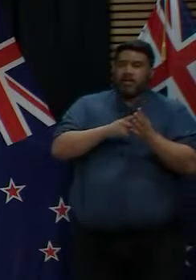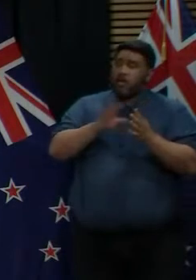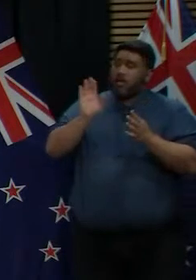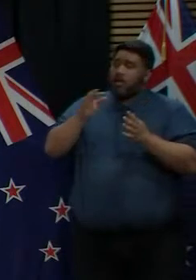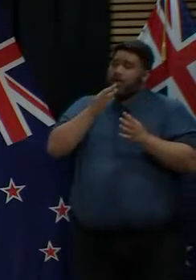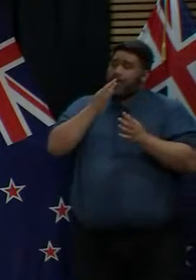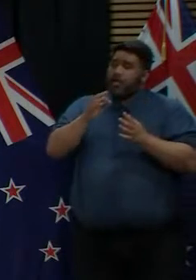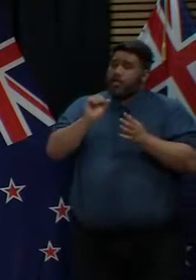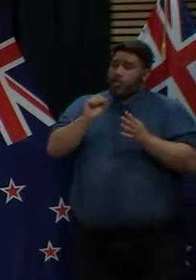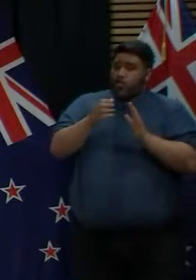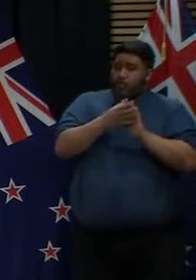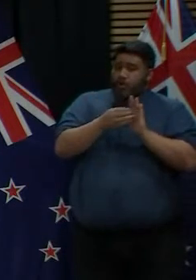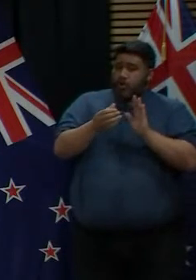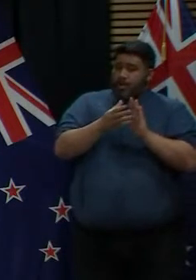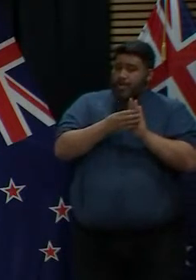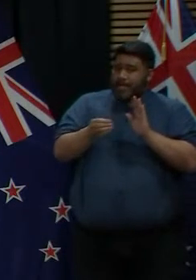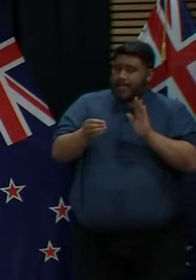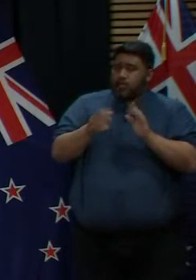90% plus rate?